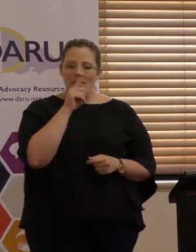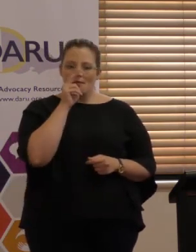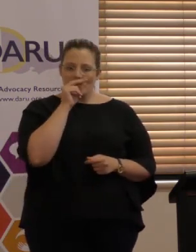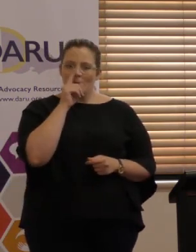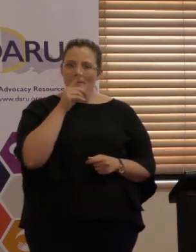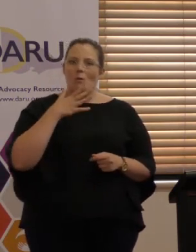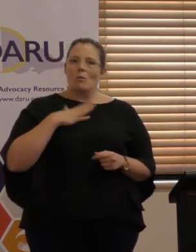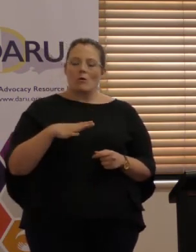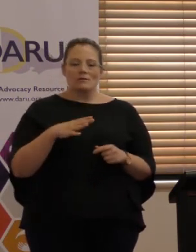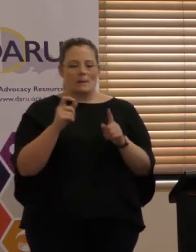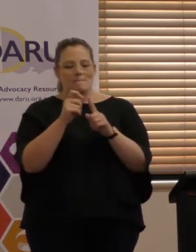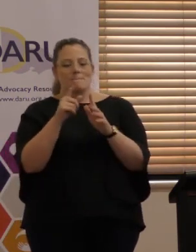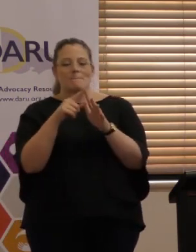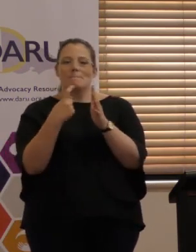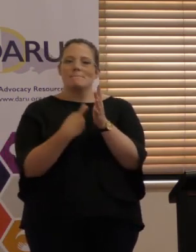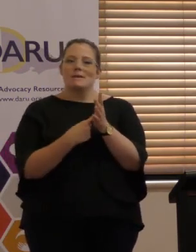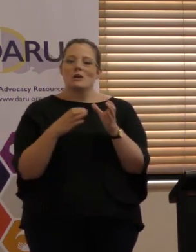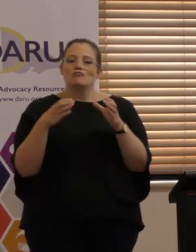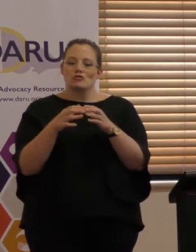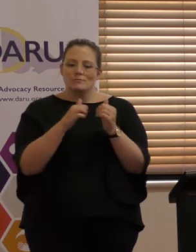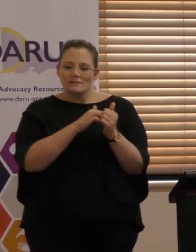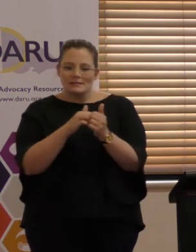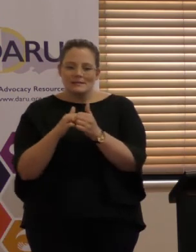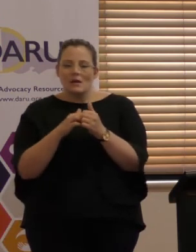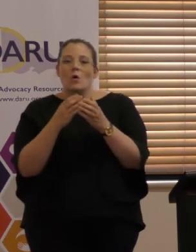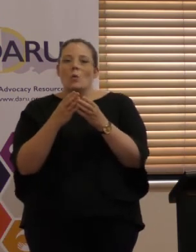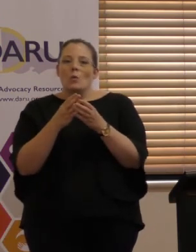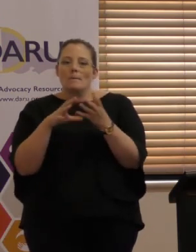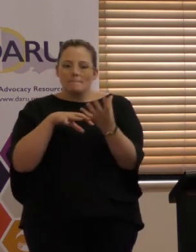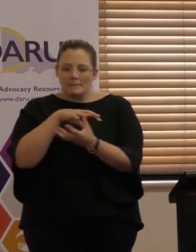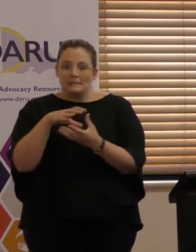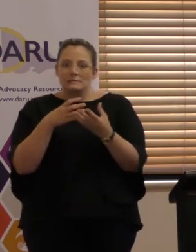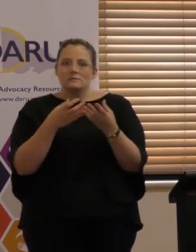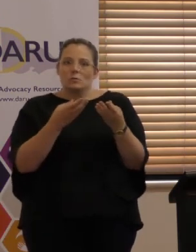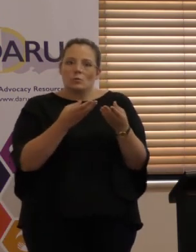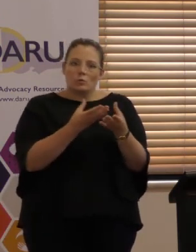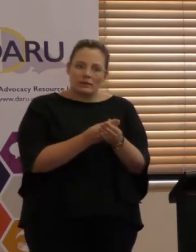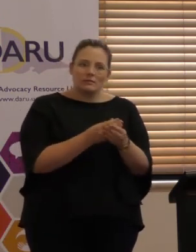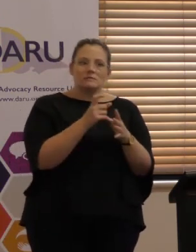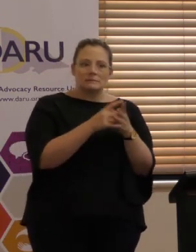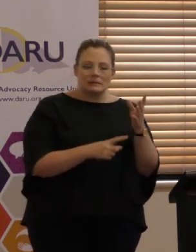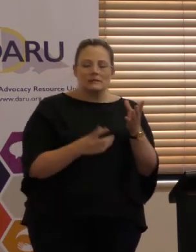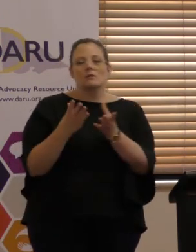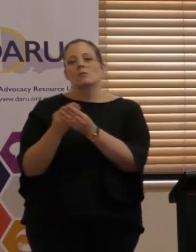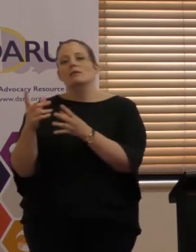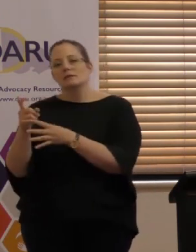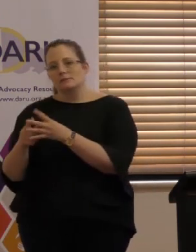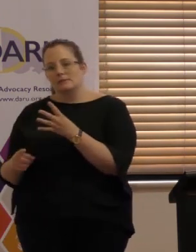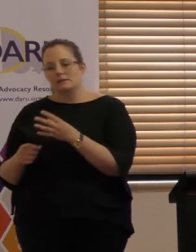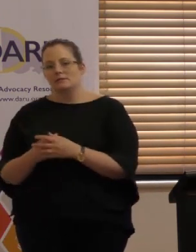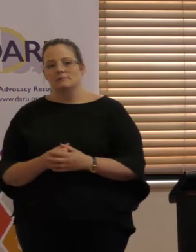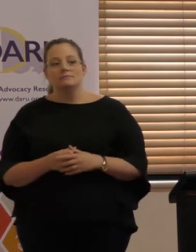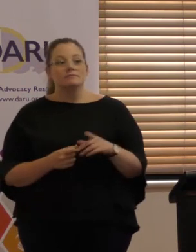connection, both with students without disabilities and with other students with disabilities. They talk about wanting